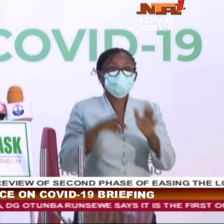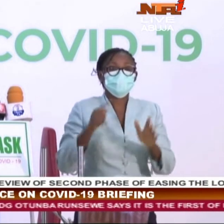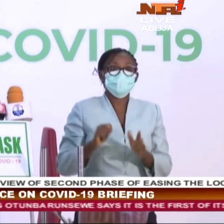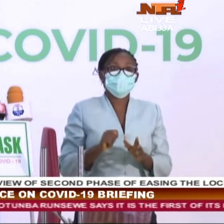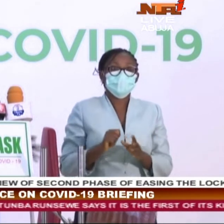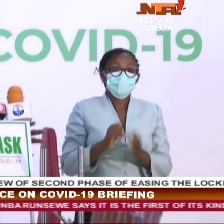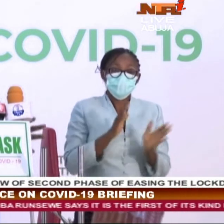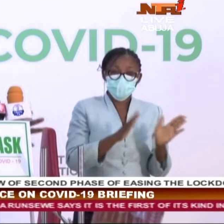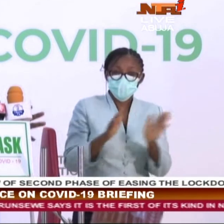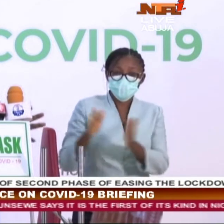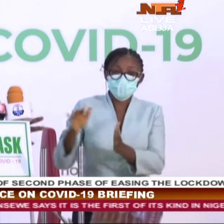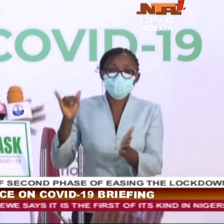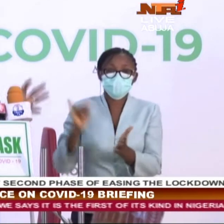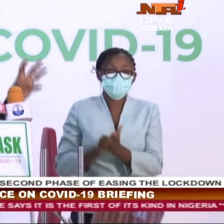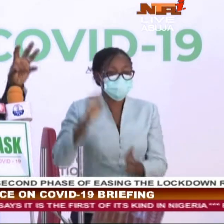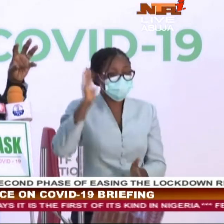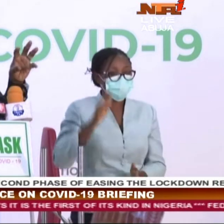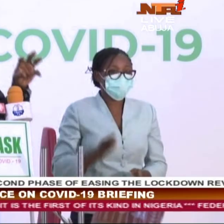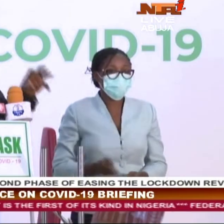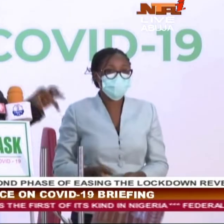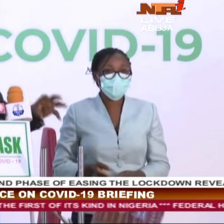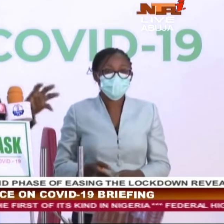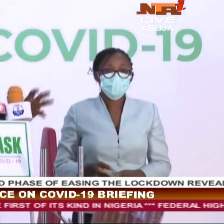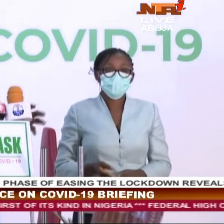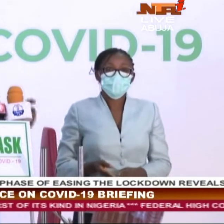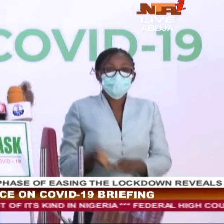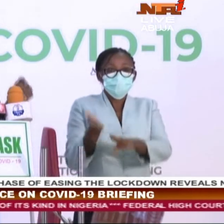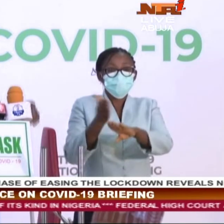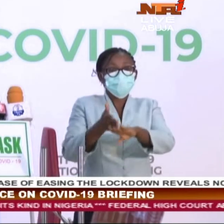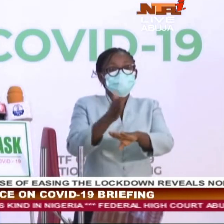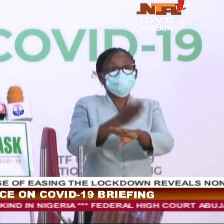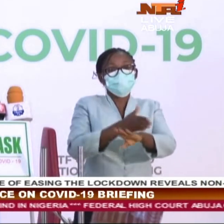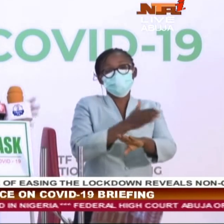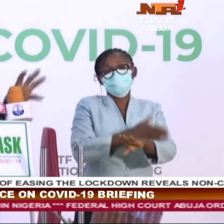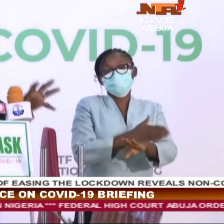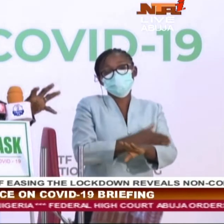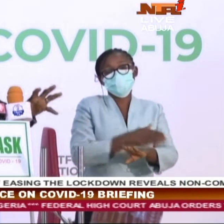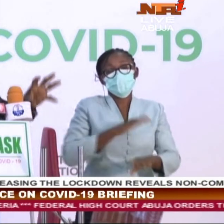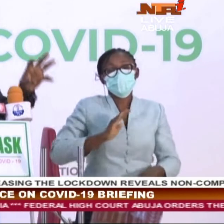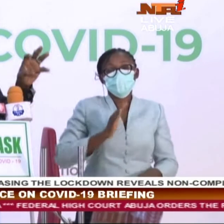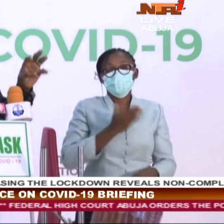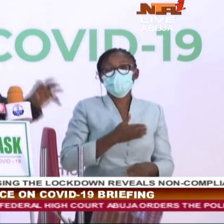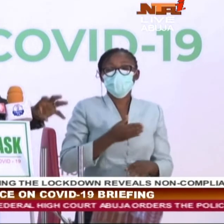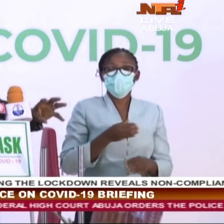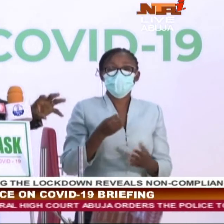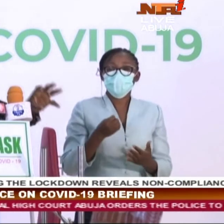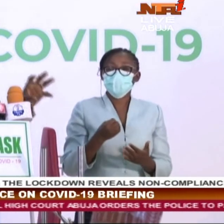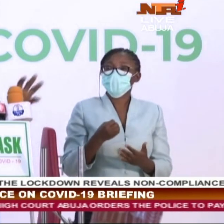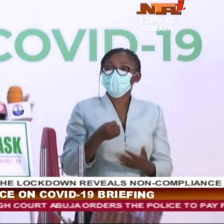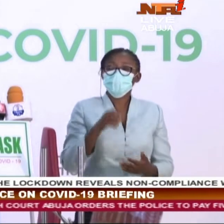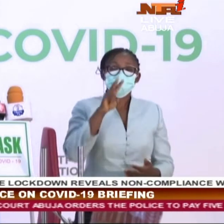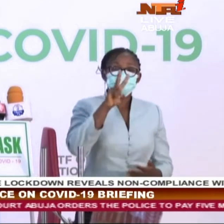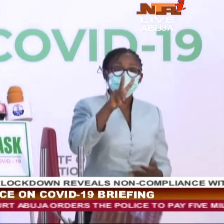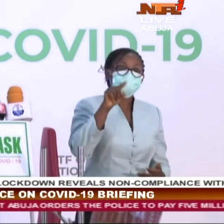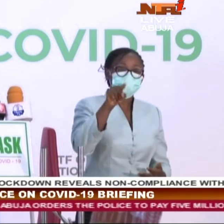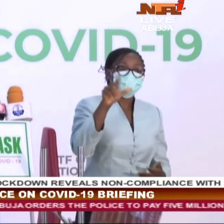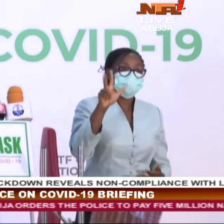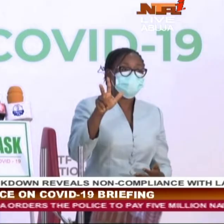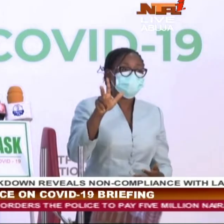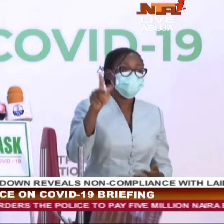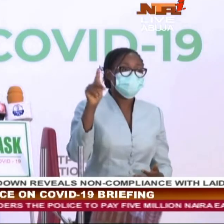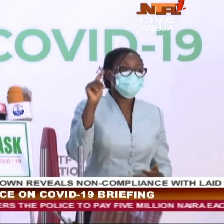plan that would project or infuse about 2.3 trillion naira into the